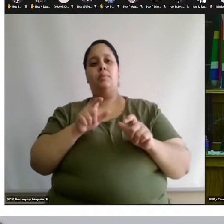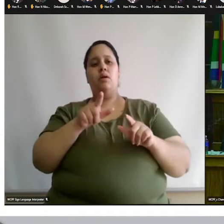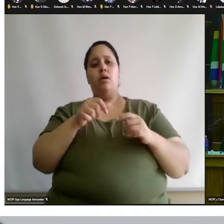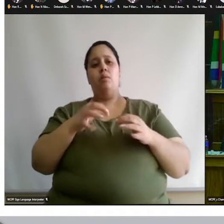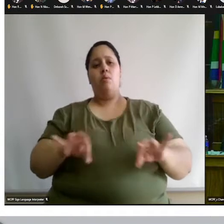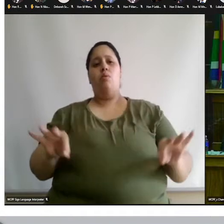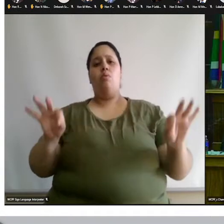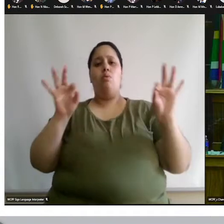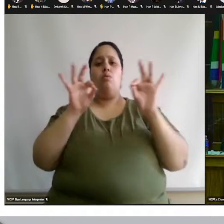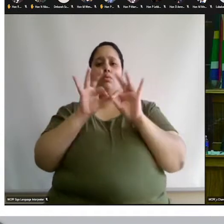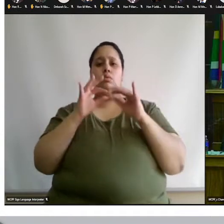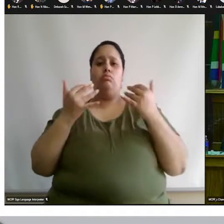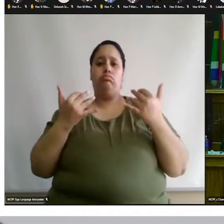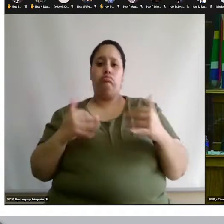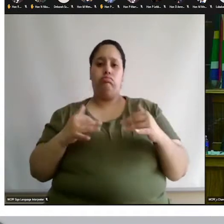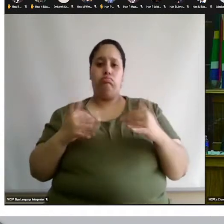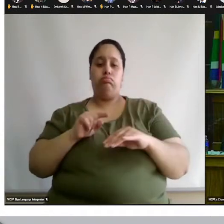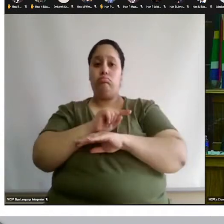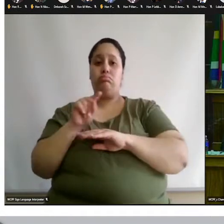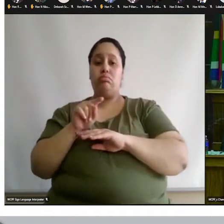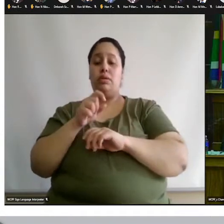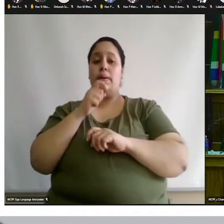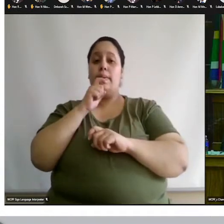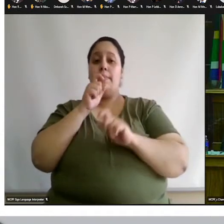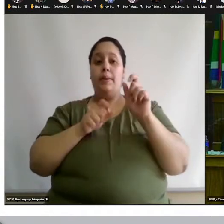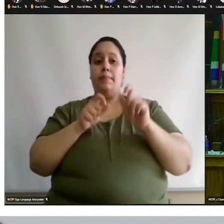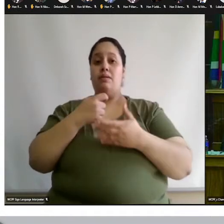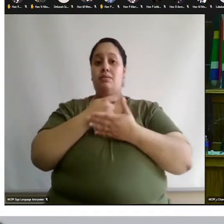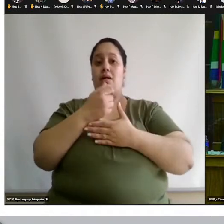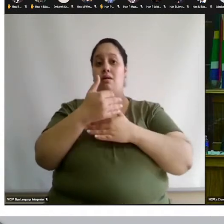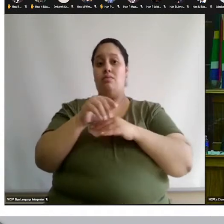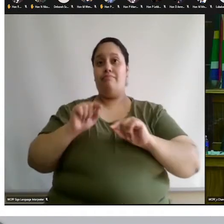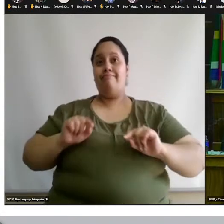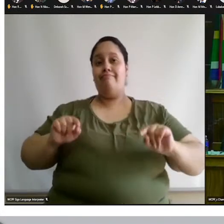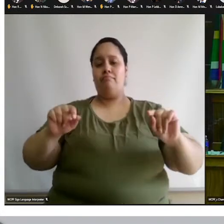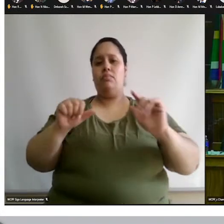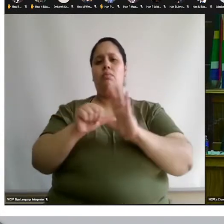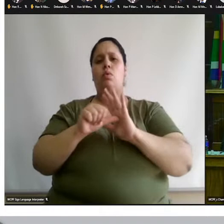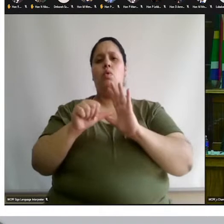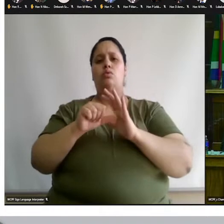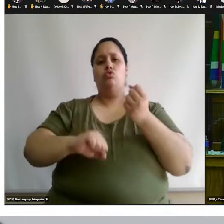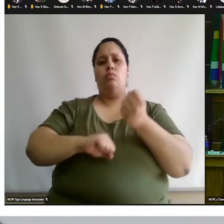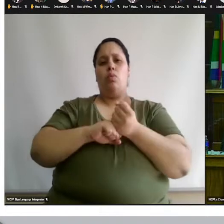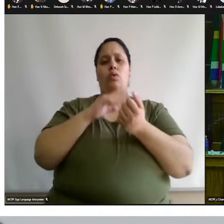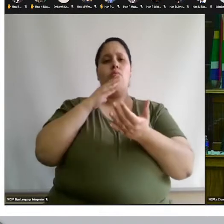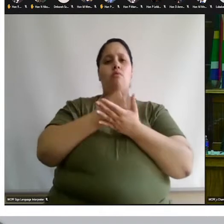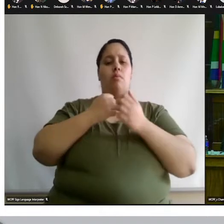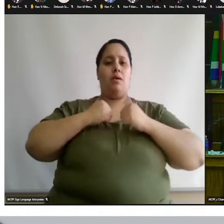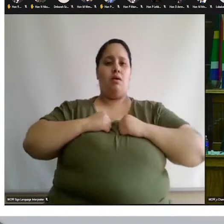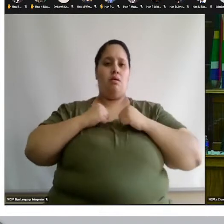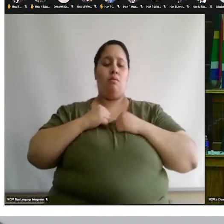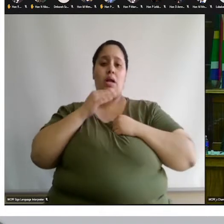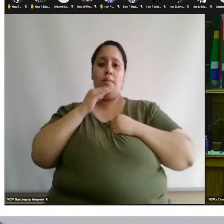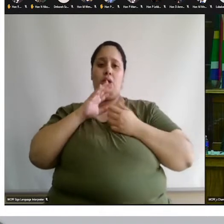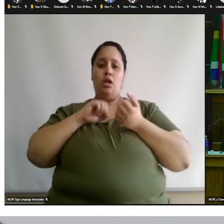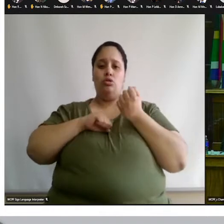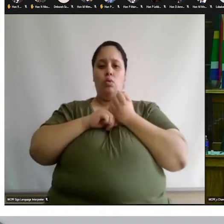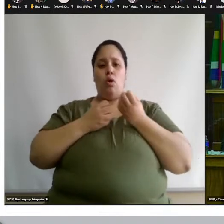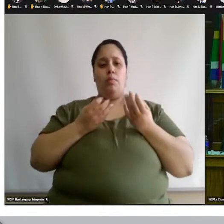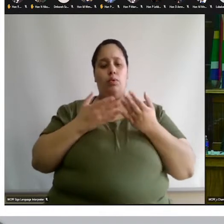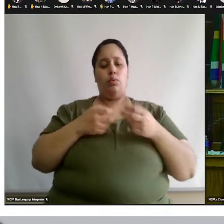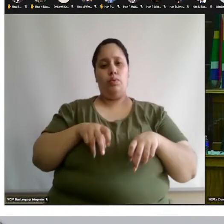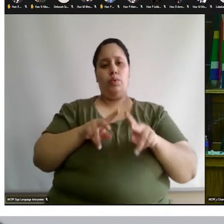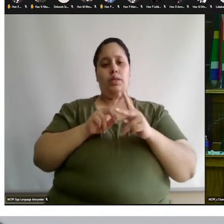how important informal traders are to our economy, supporting opportunities and providing